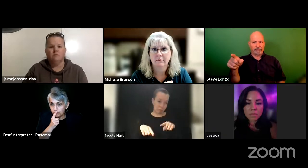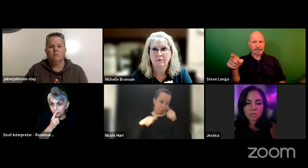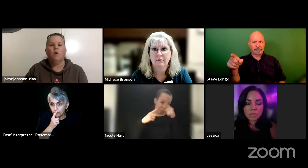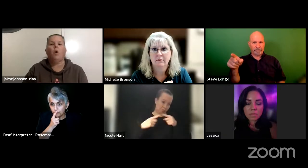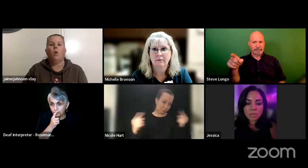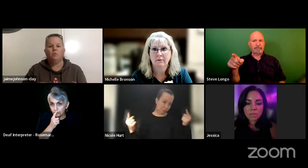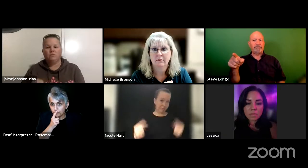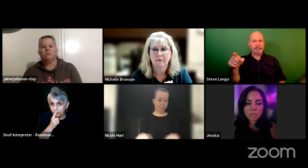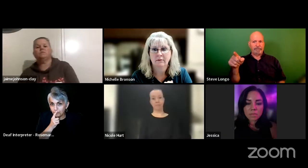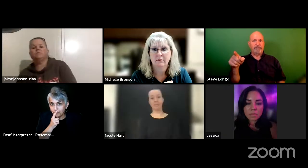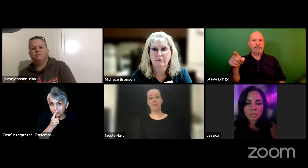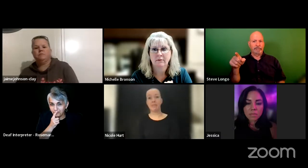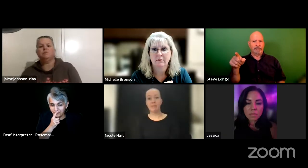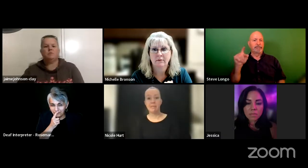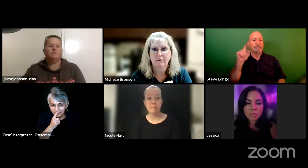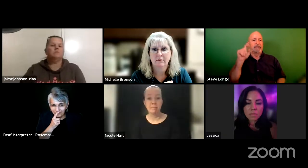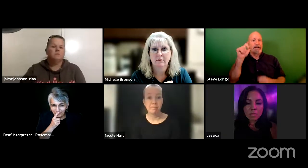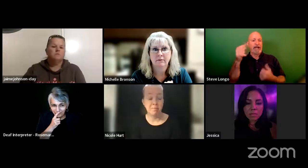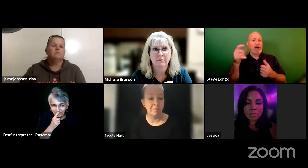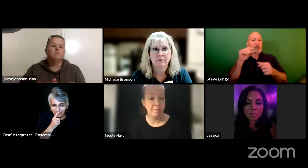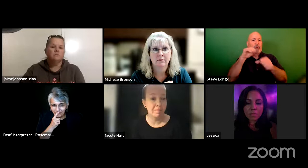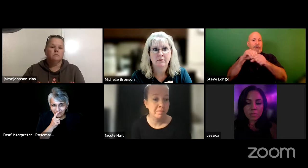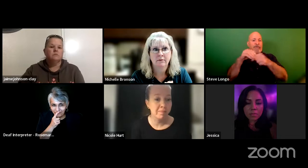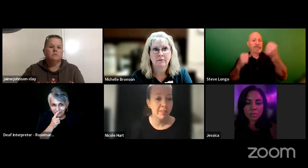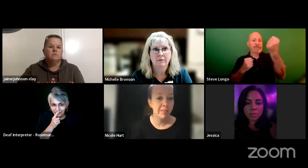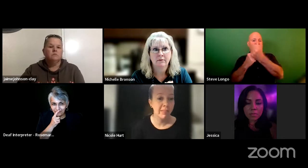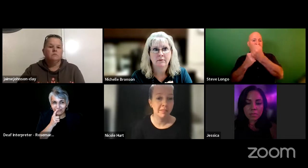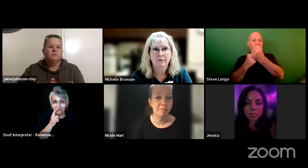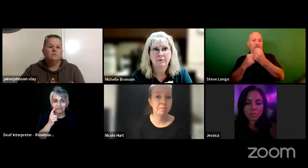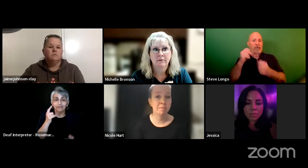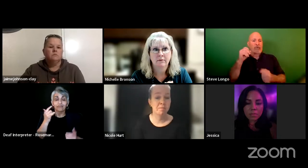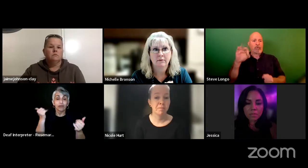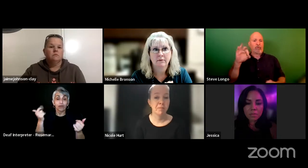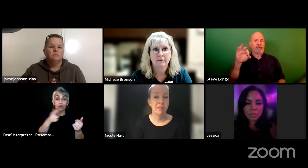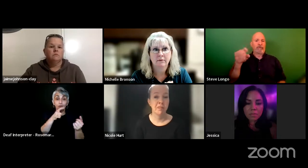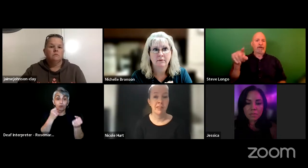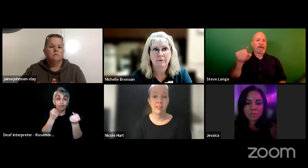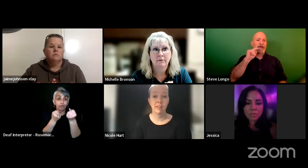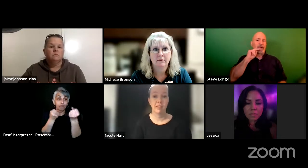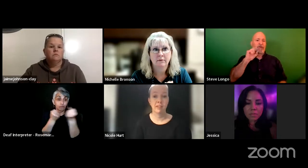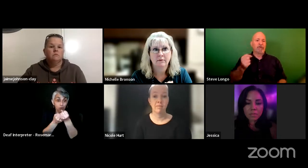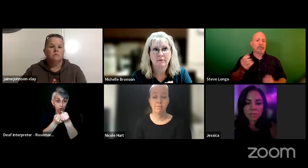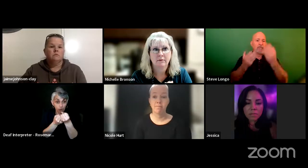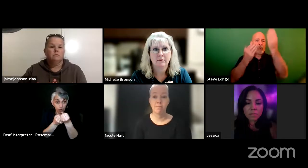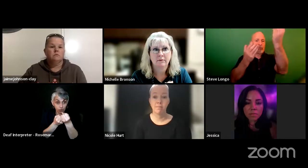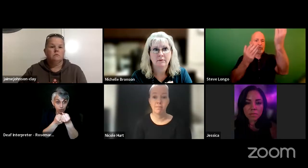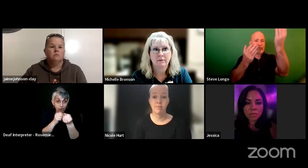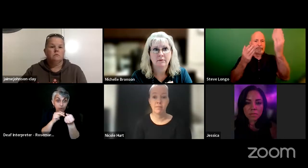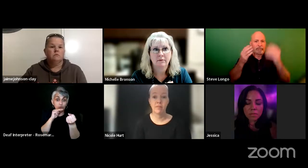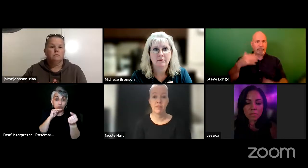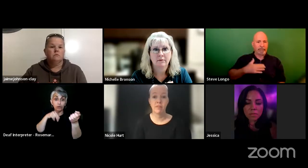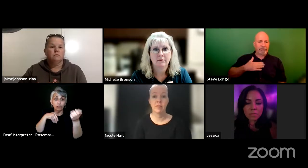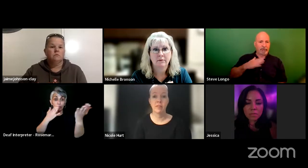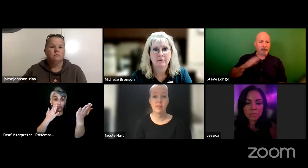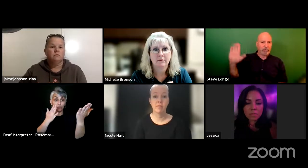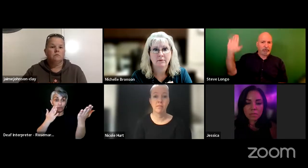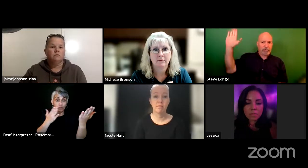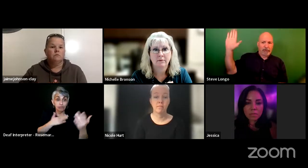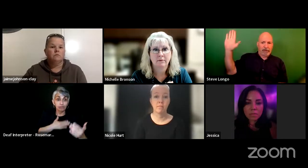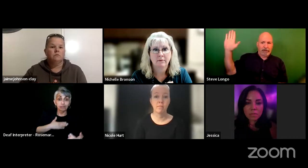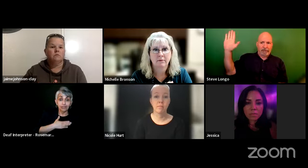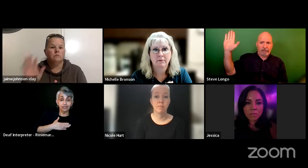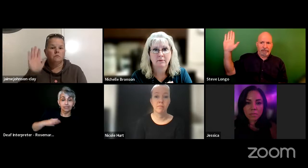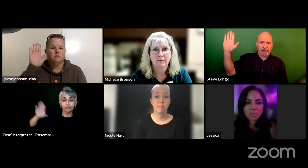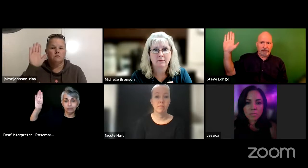And I didn't see her, Pam. And yes, Nicole is reiterating, yes, we need to vote yay or nay as to